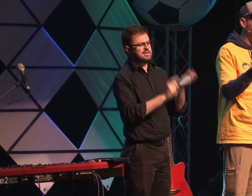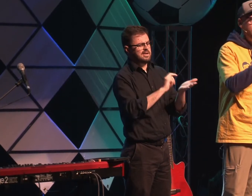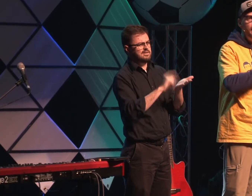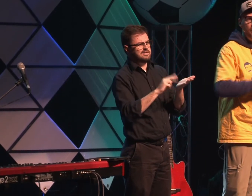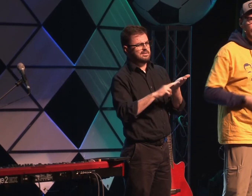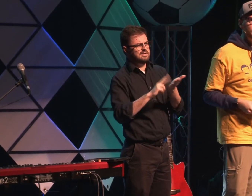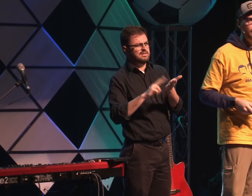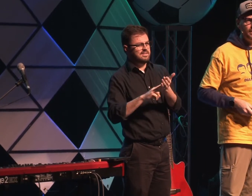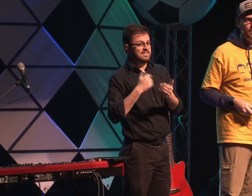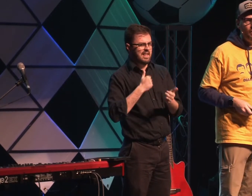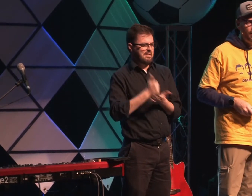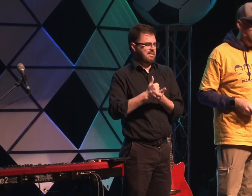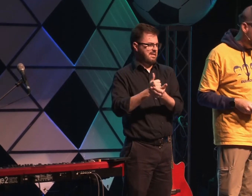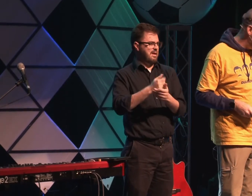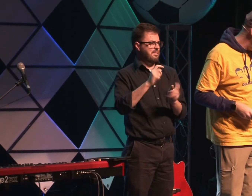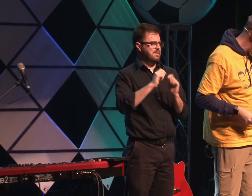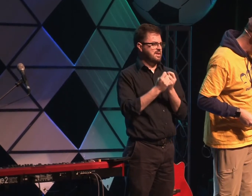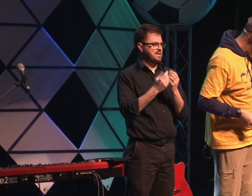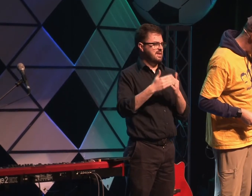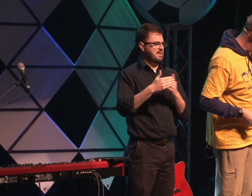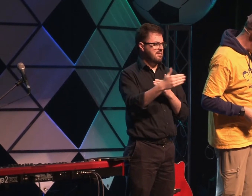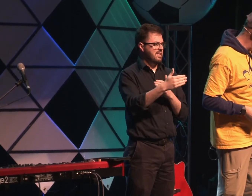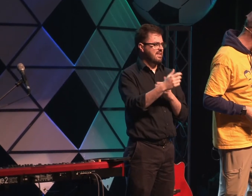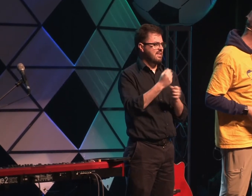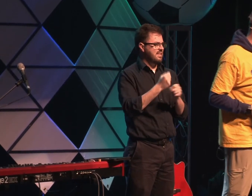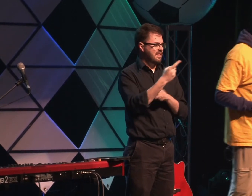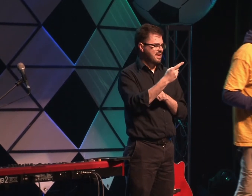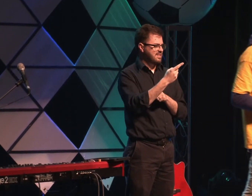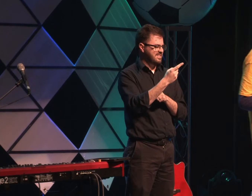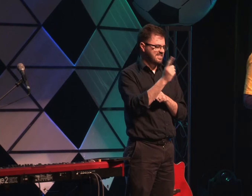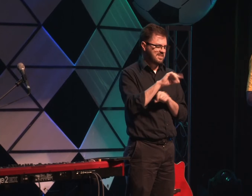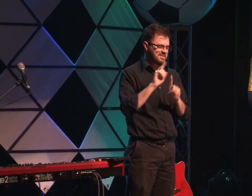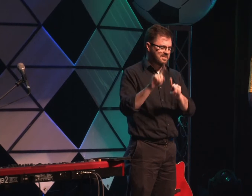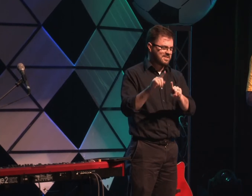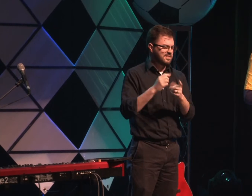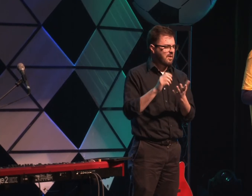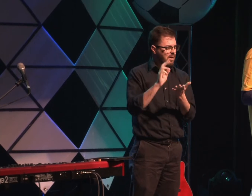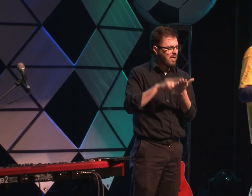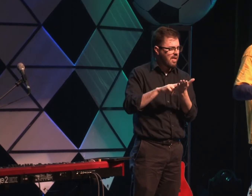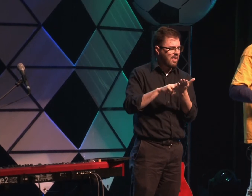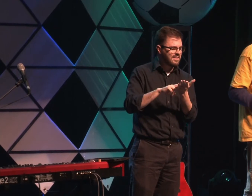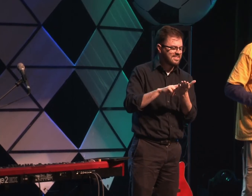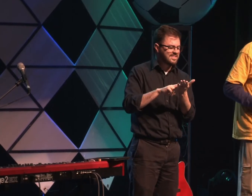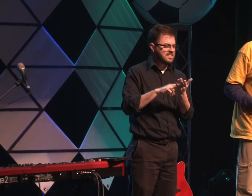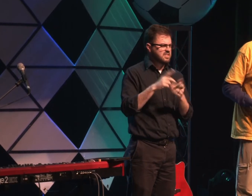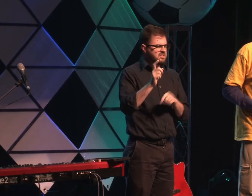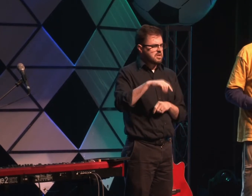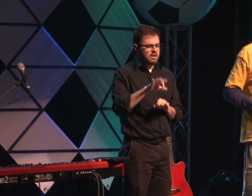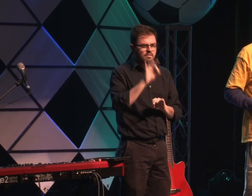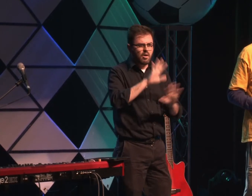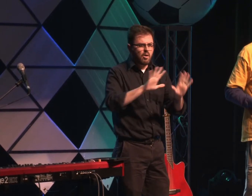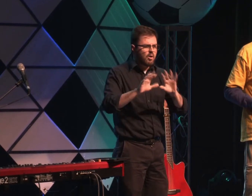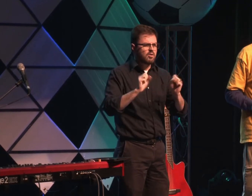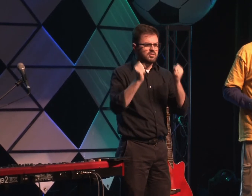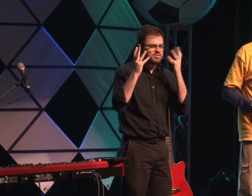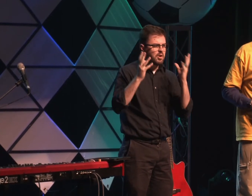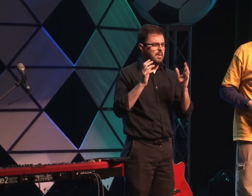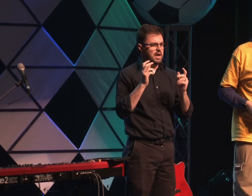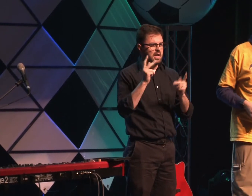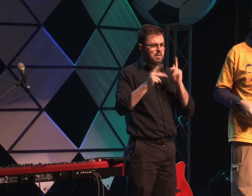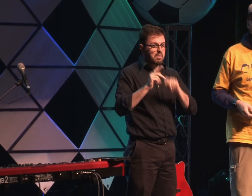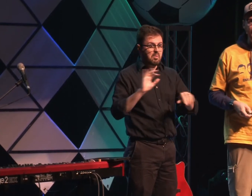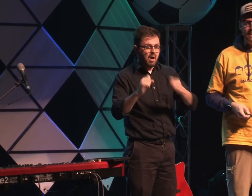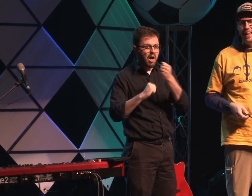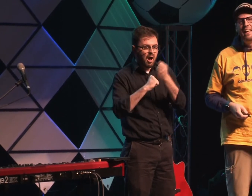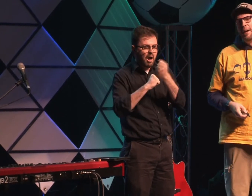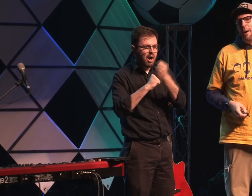help their team next year. So make sure you stop by for your autograph. You just got to find him. He's a popular guy. He had a lot of fans there yesterday, so it